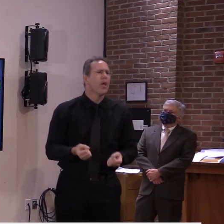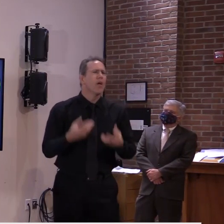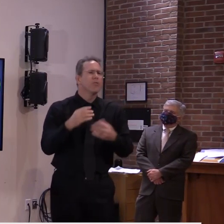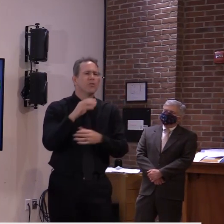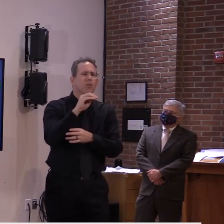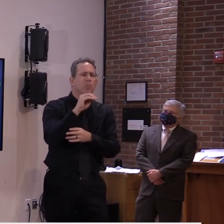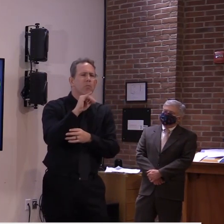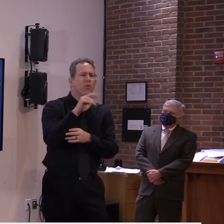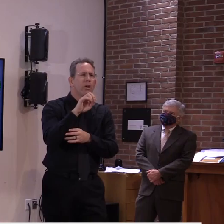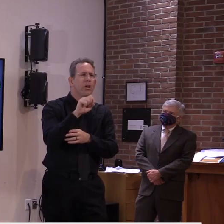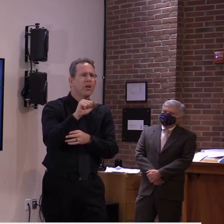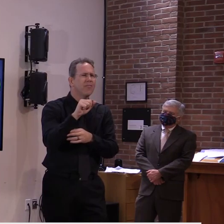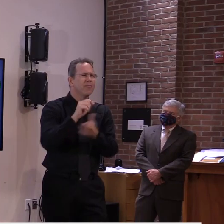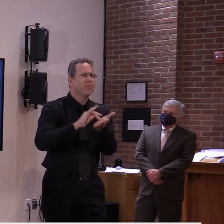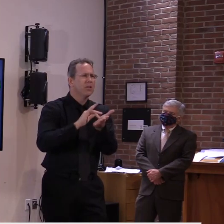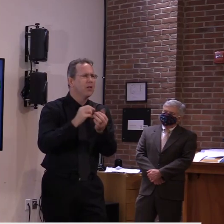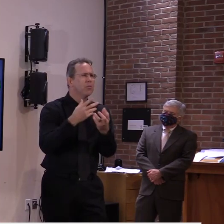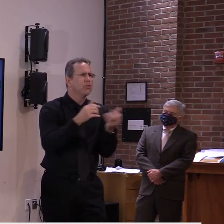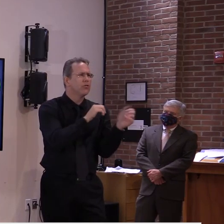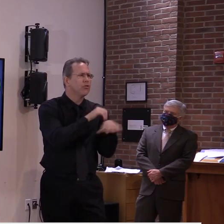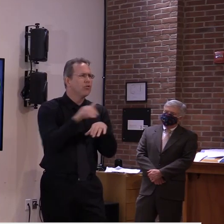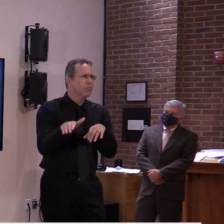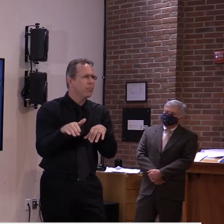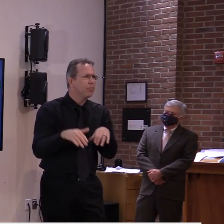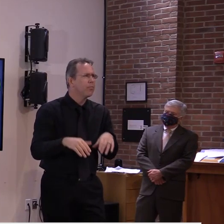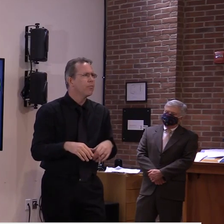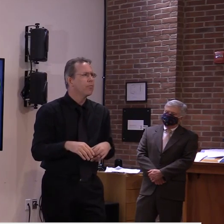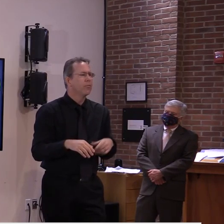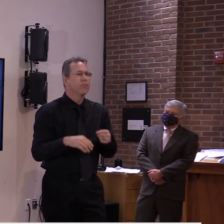I don't at this moment, no.